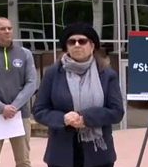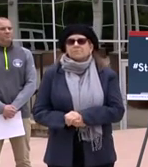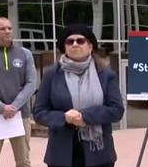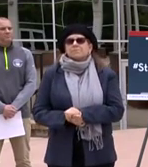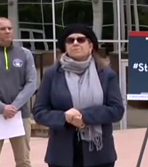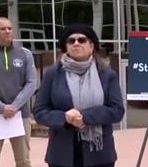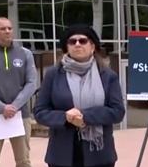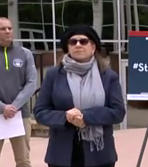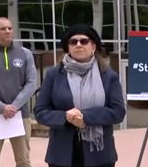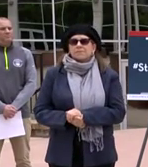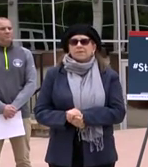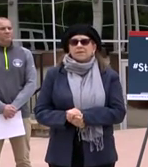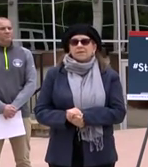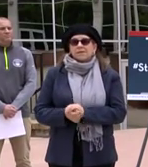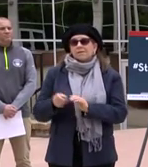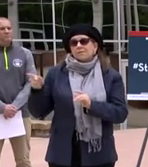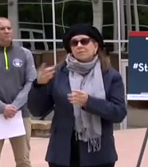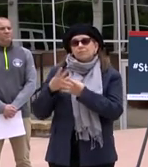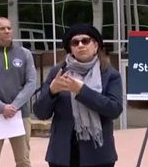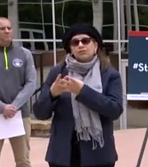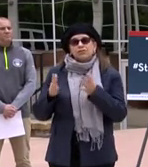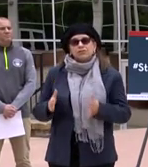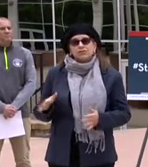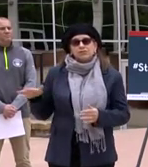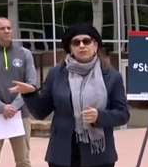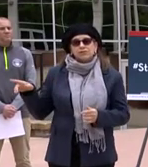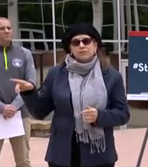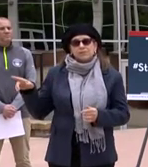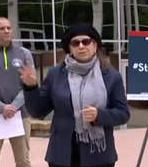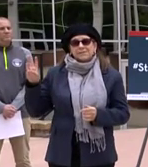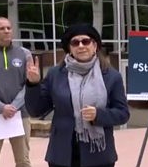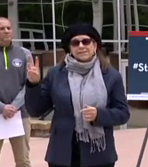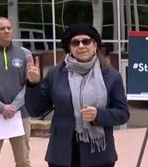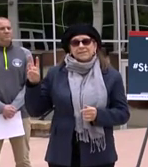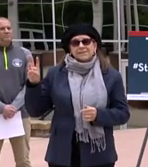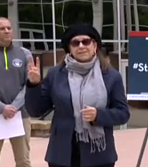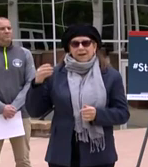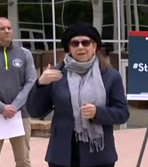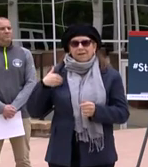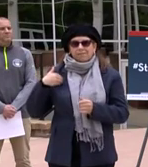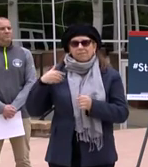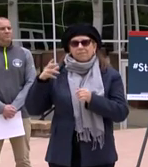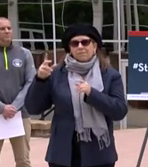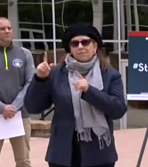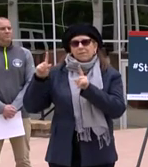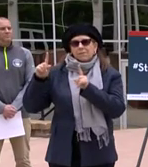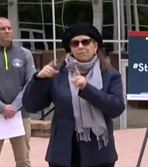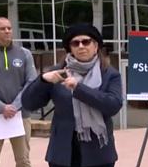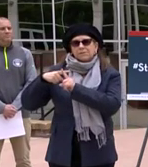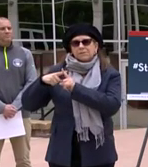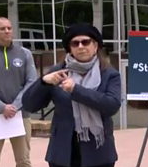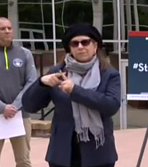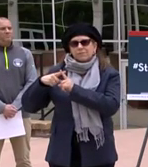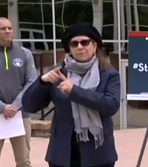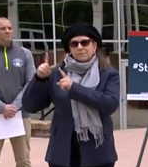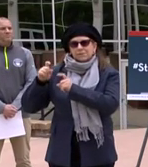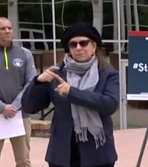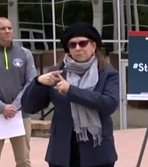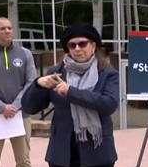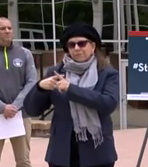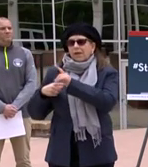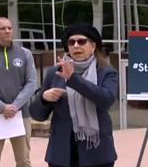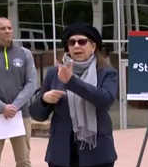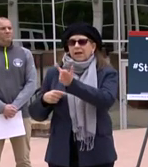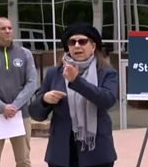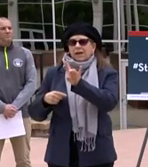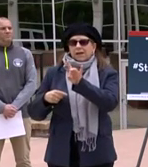have 6 individuals who've tested positive, and there are 88 individuals who are in isolation or quarantine.